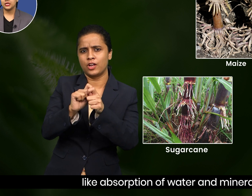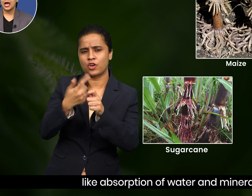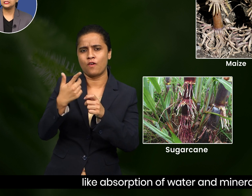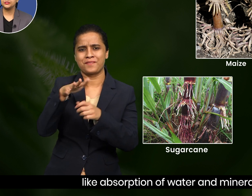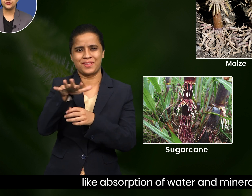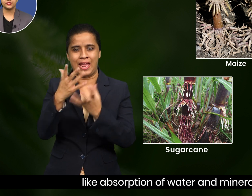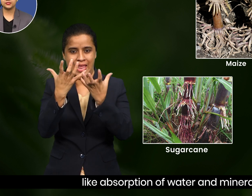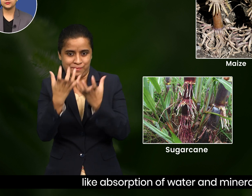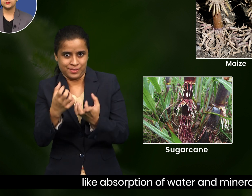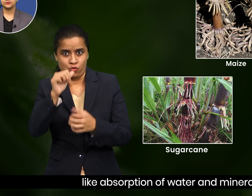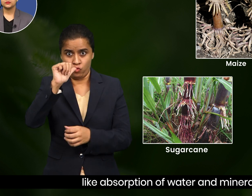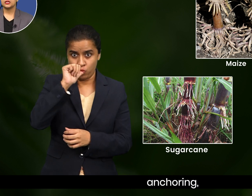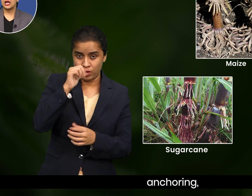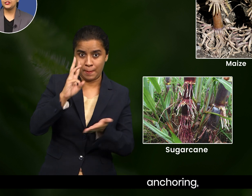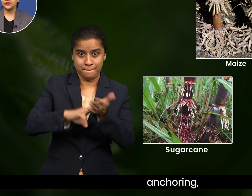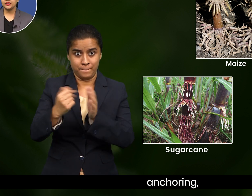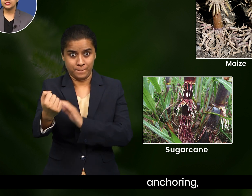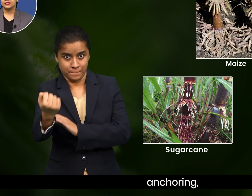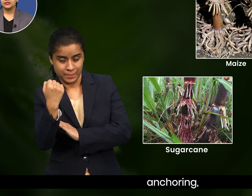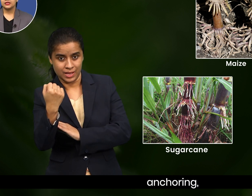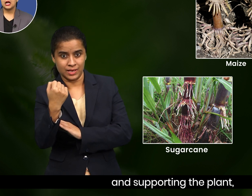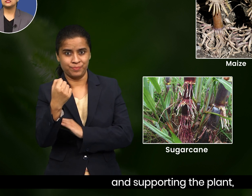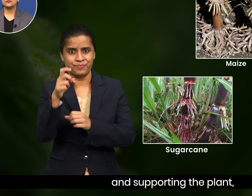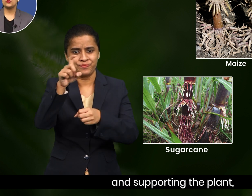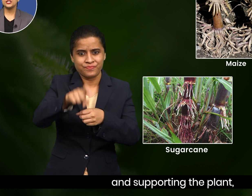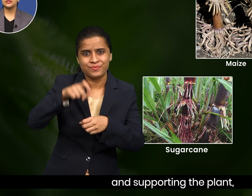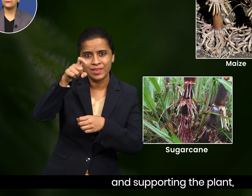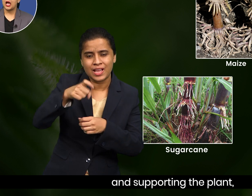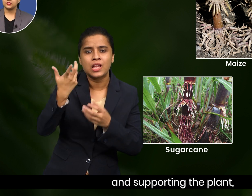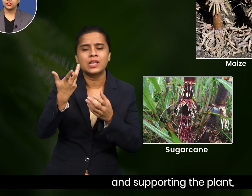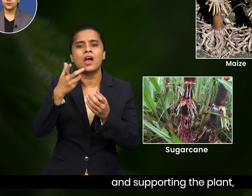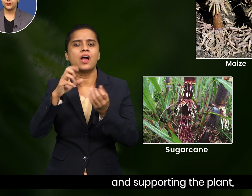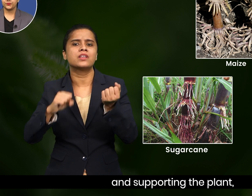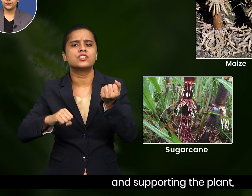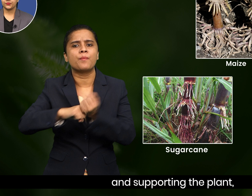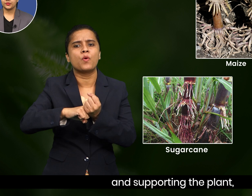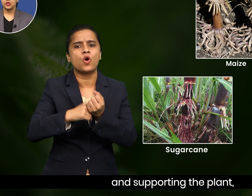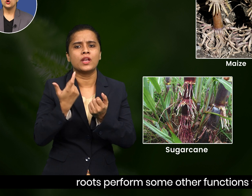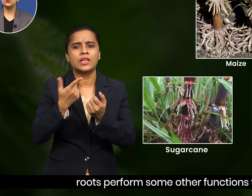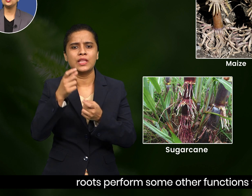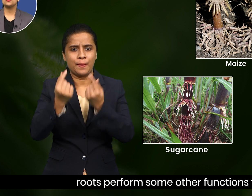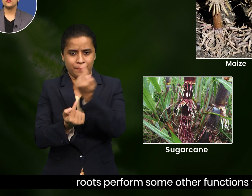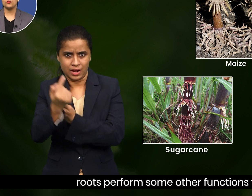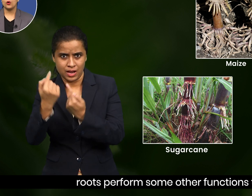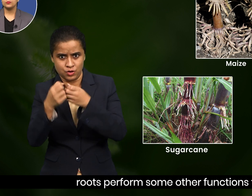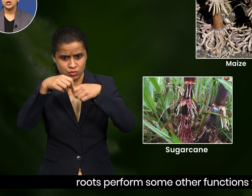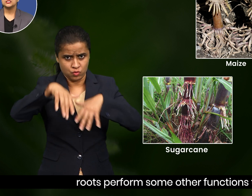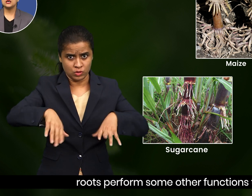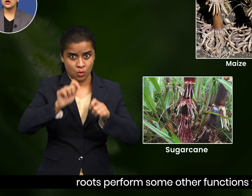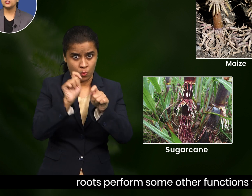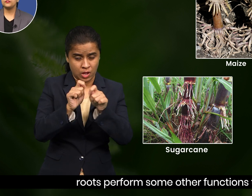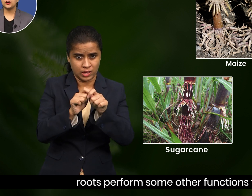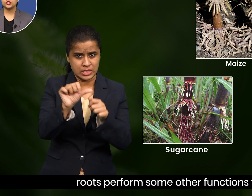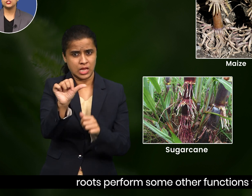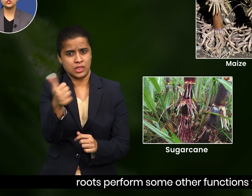water and minerals, anchoring and supporting the plant, roots perform